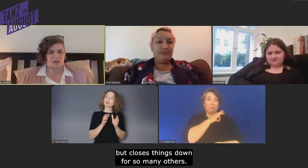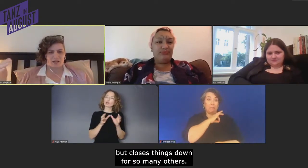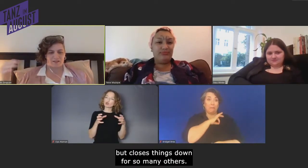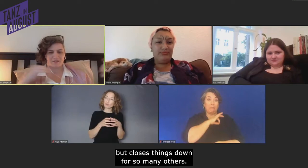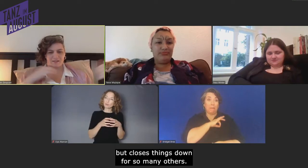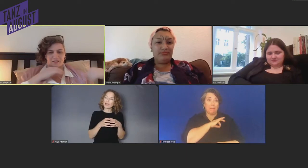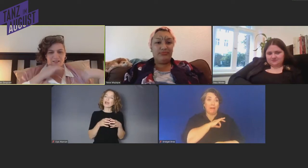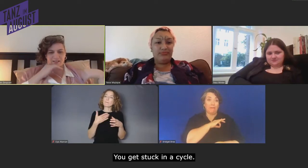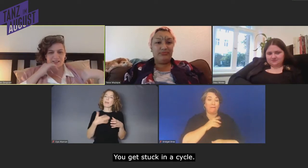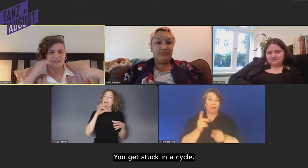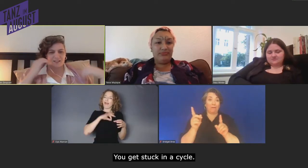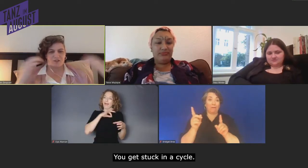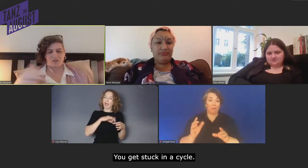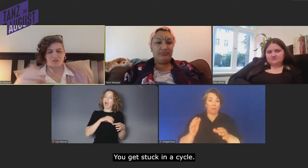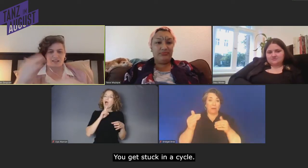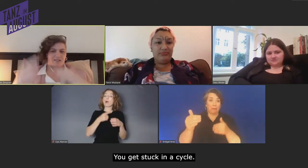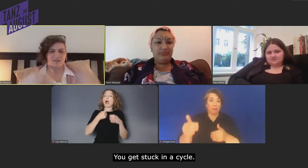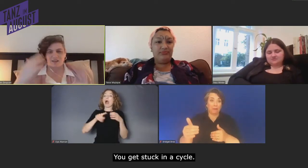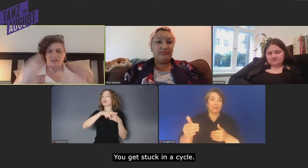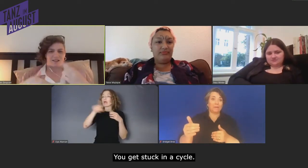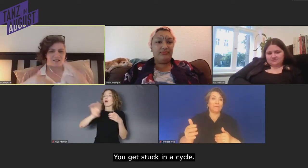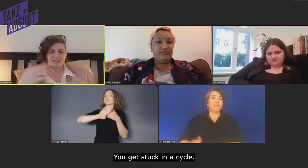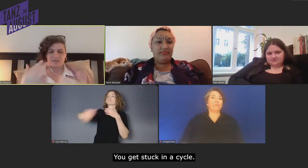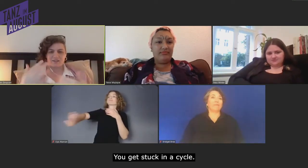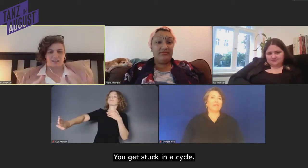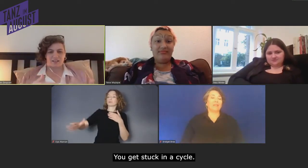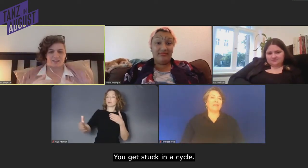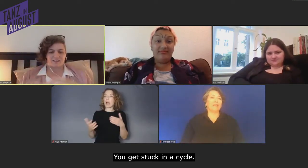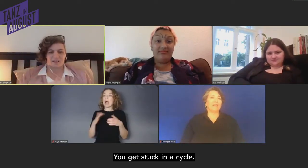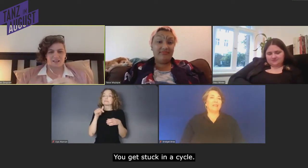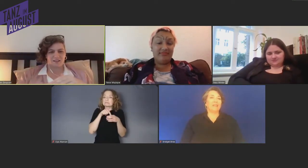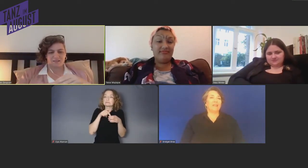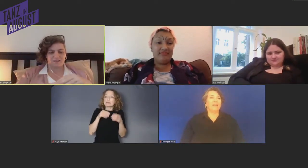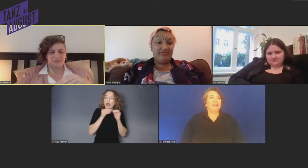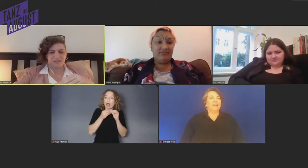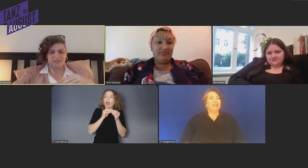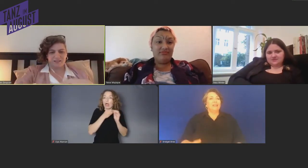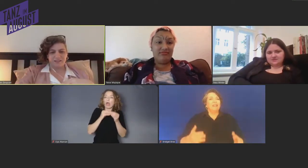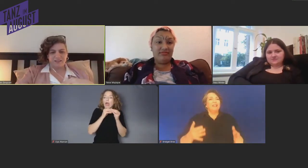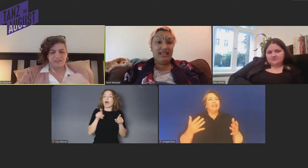many others that you just get stuck in this kind of like cycle.